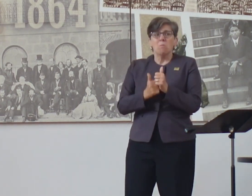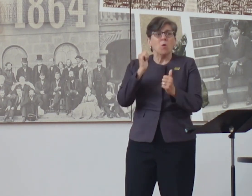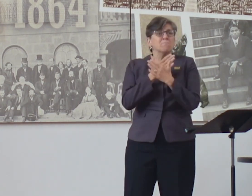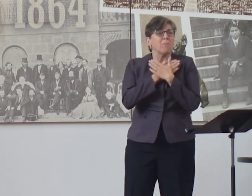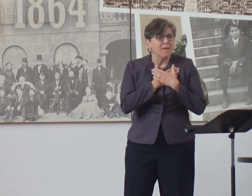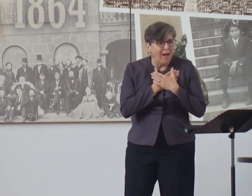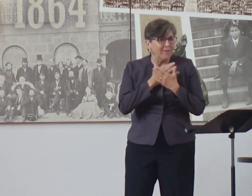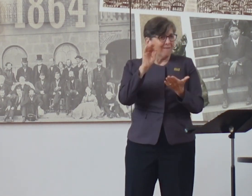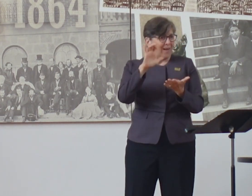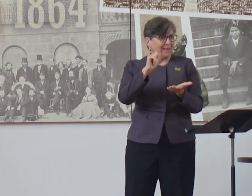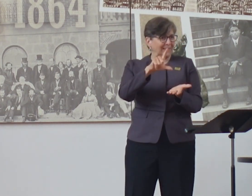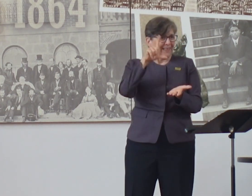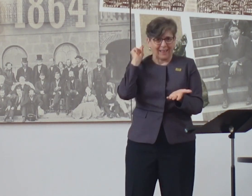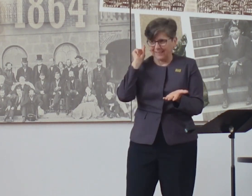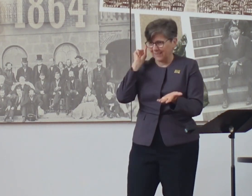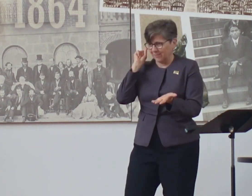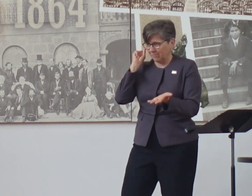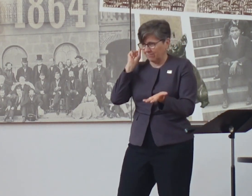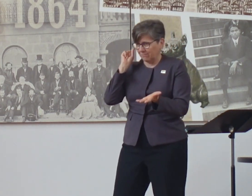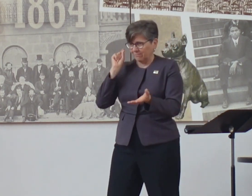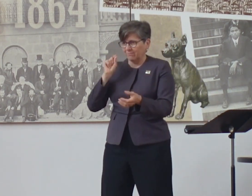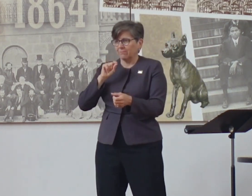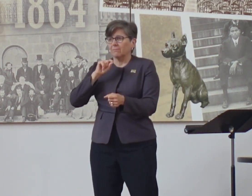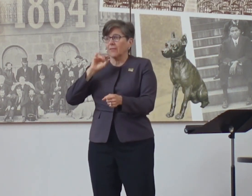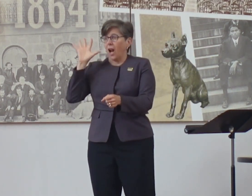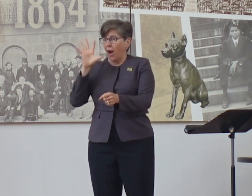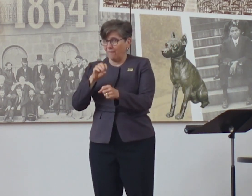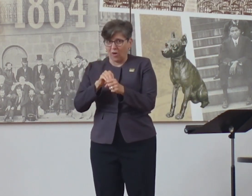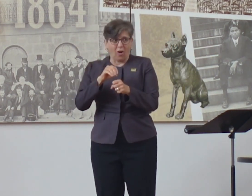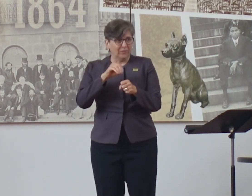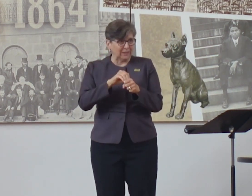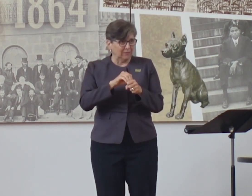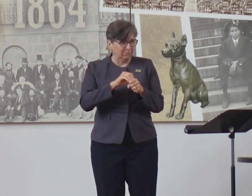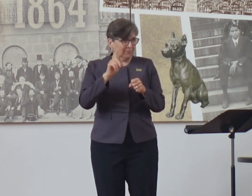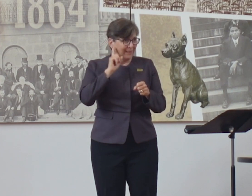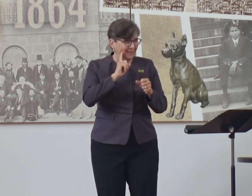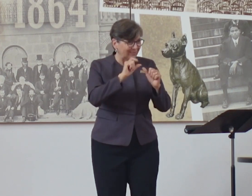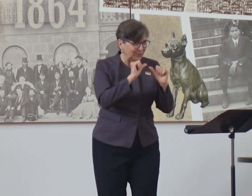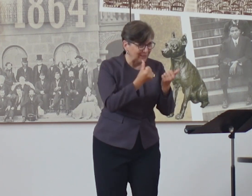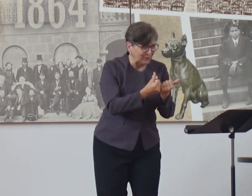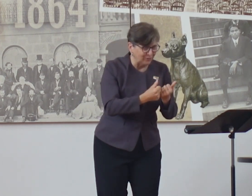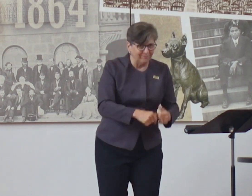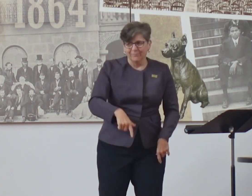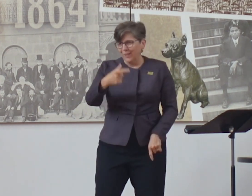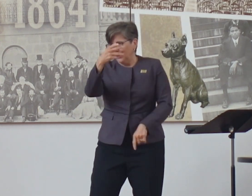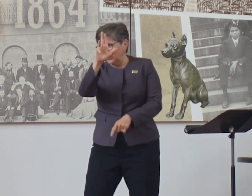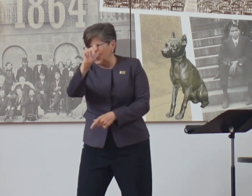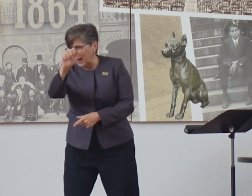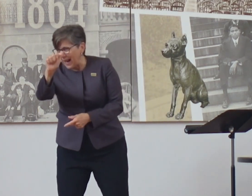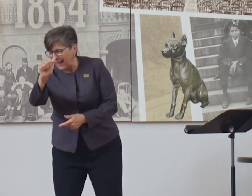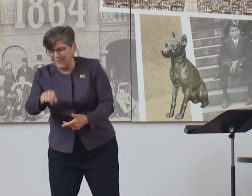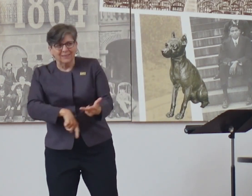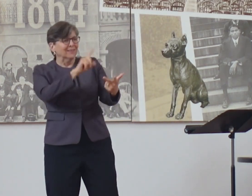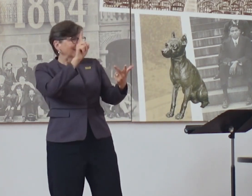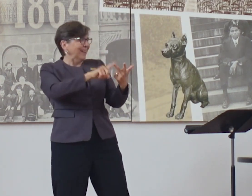Gallaudet. Our most beloved faculty members of this university are involved in deaf associations,